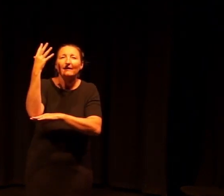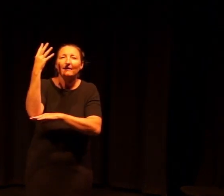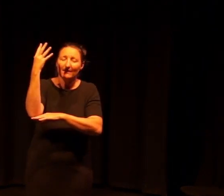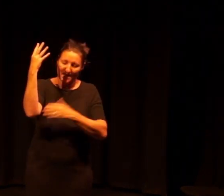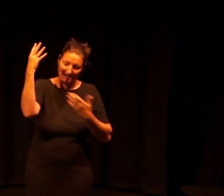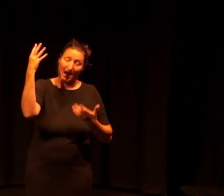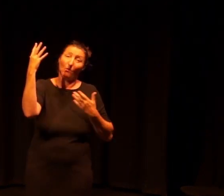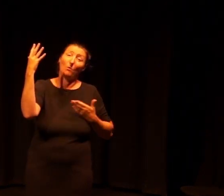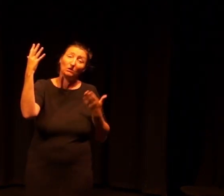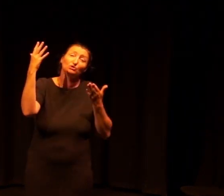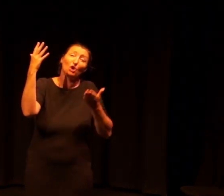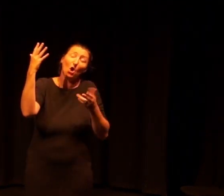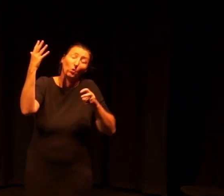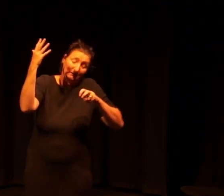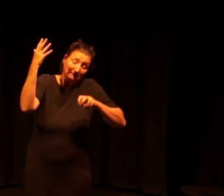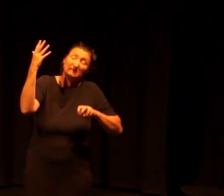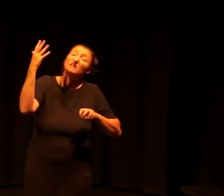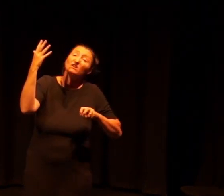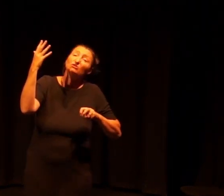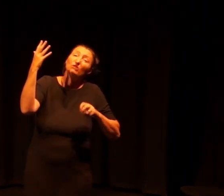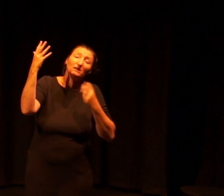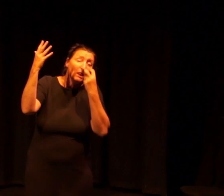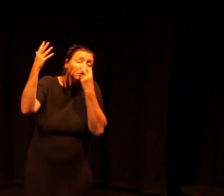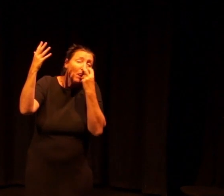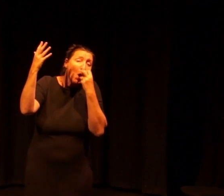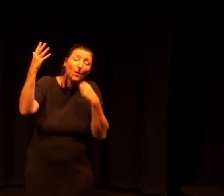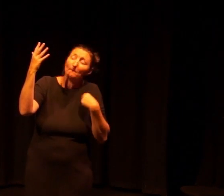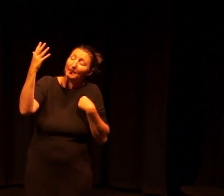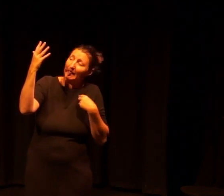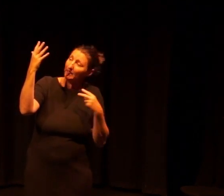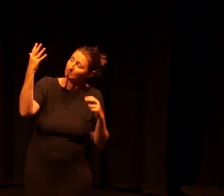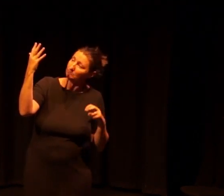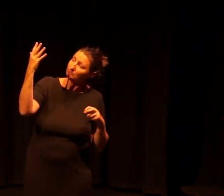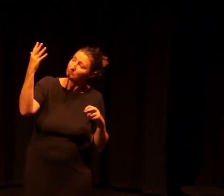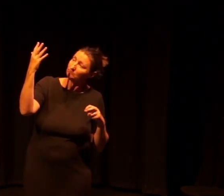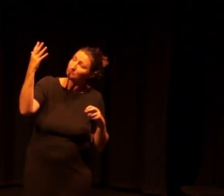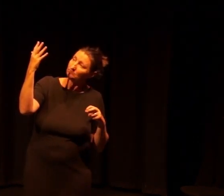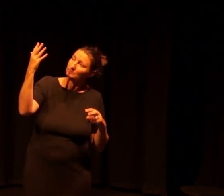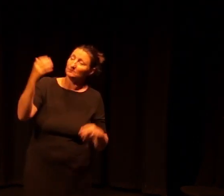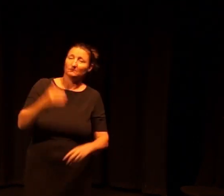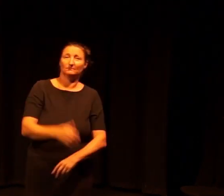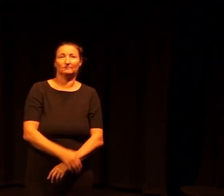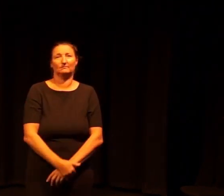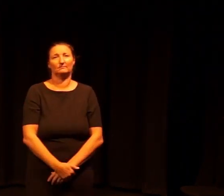take myself and sit under it as little old me.